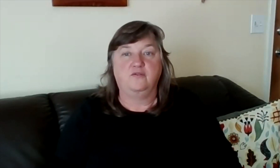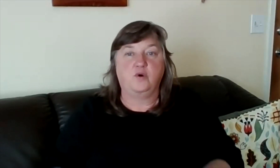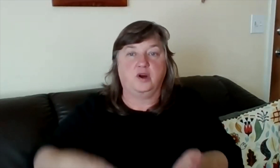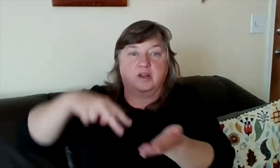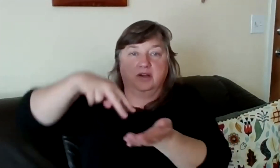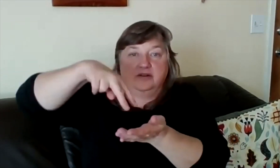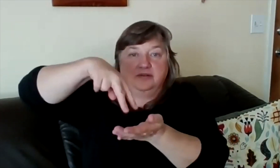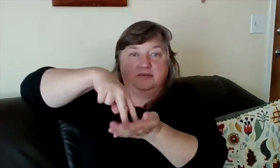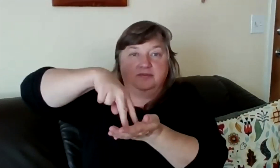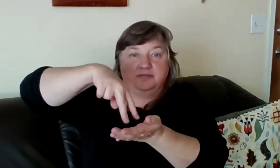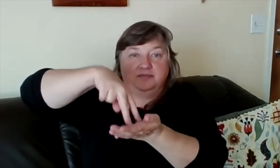fork,